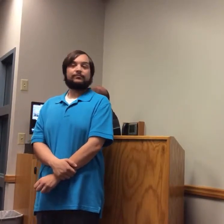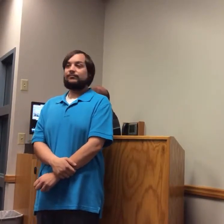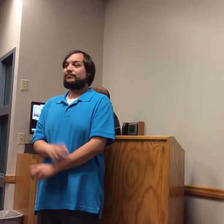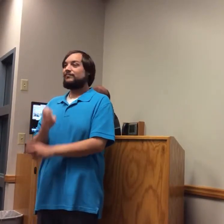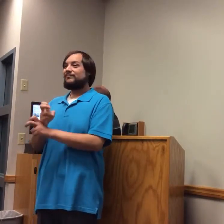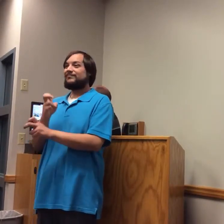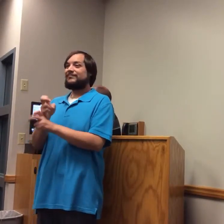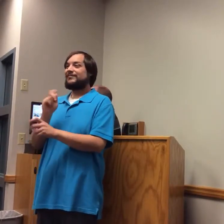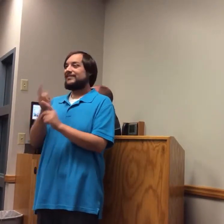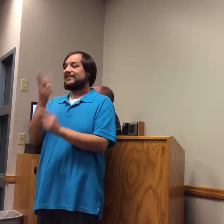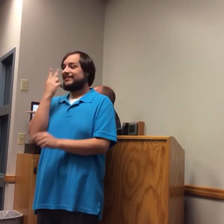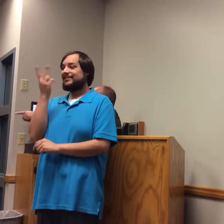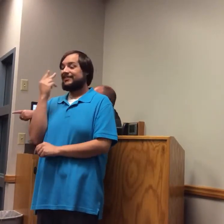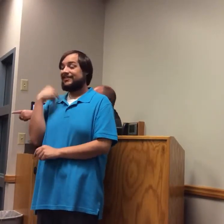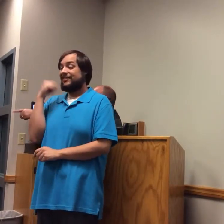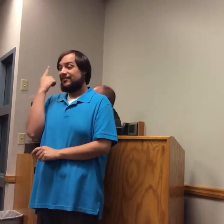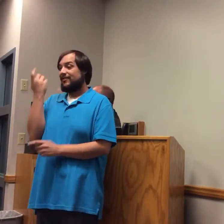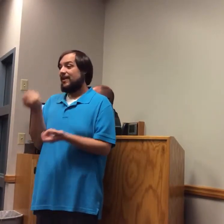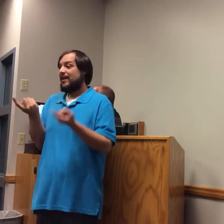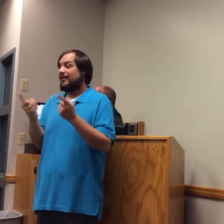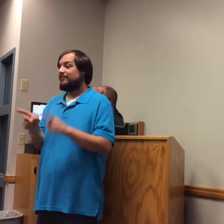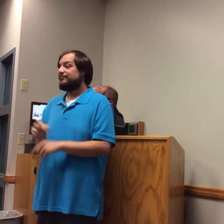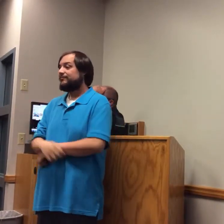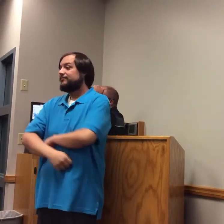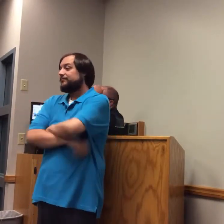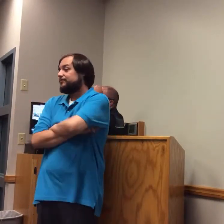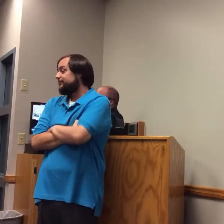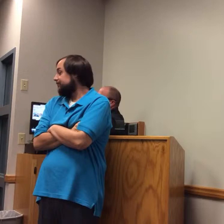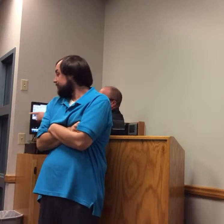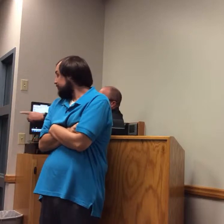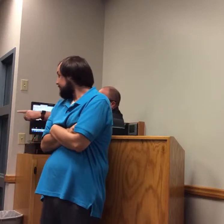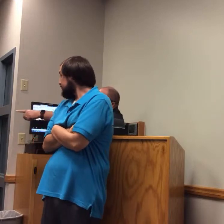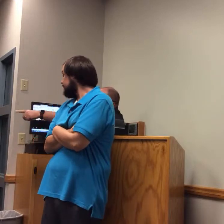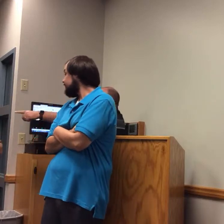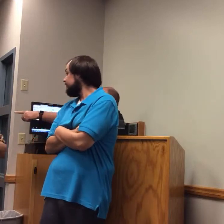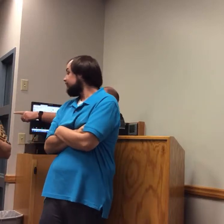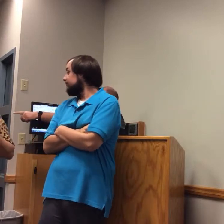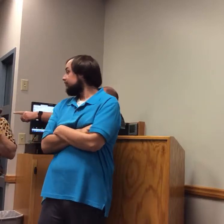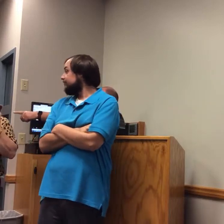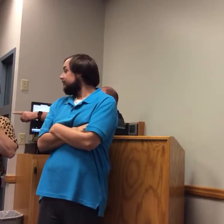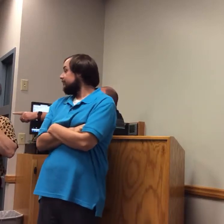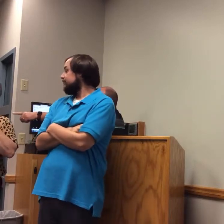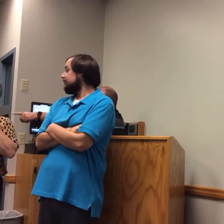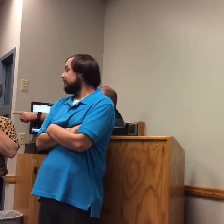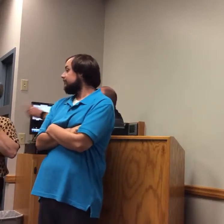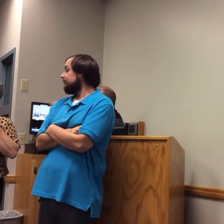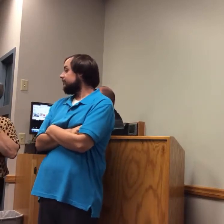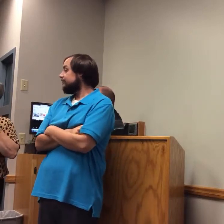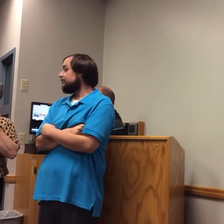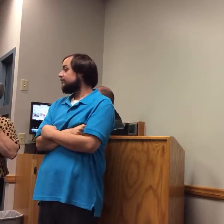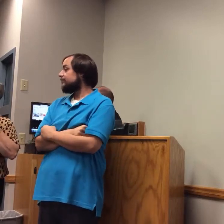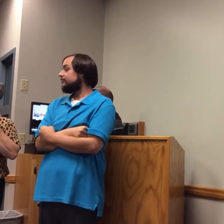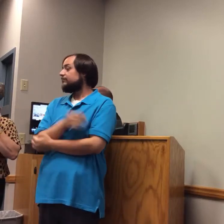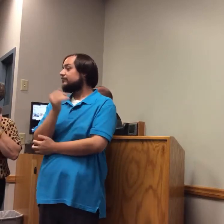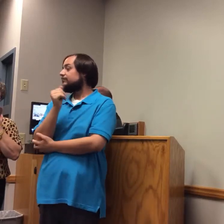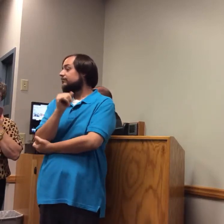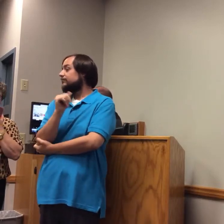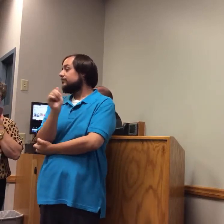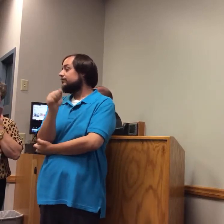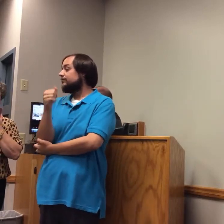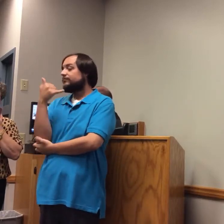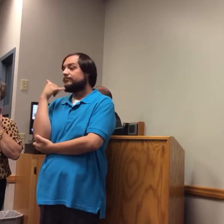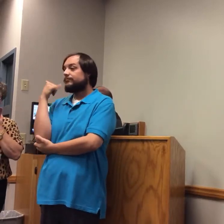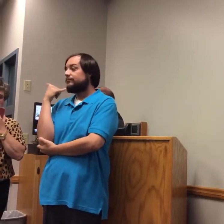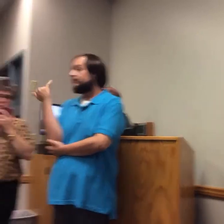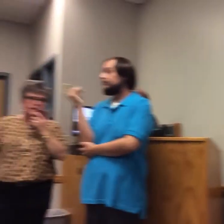we don't know what's going on. I apologize for that. Let's see if we can call them on that where we can hear them better. Can we call you on